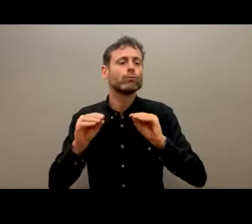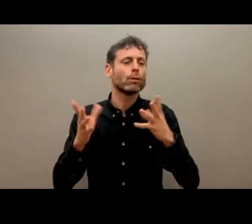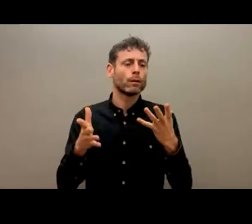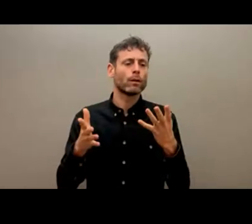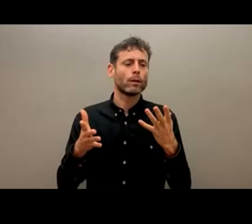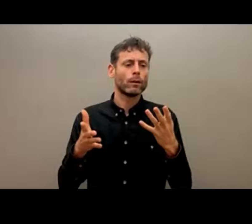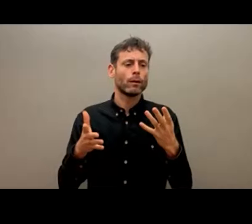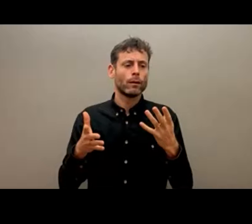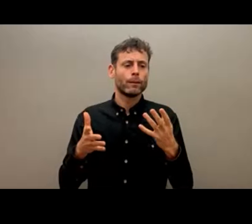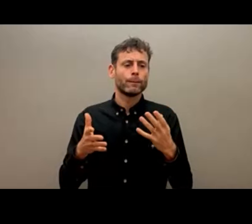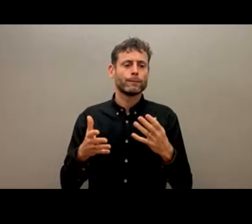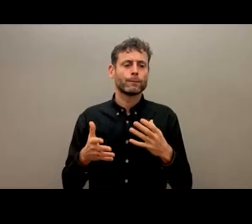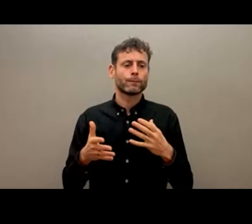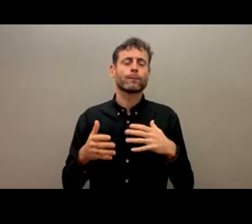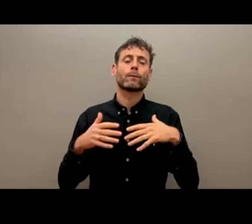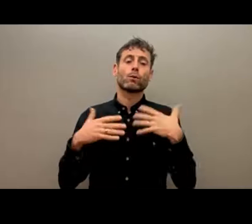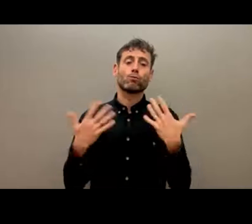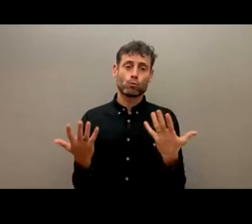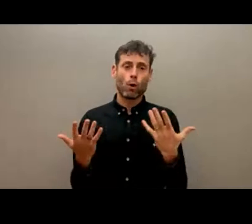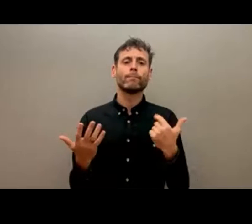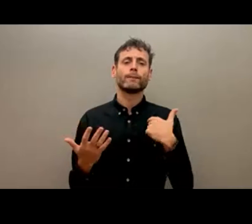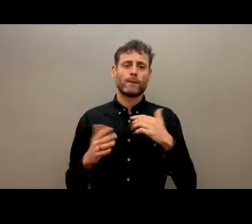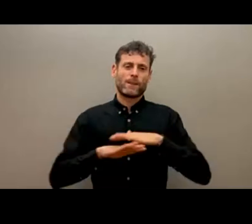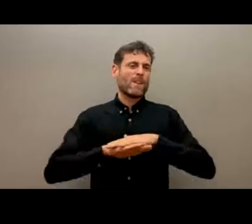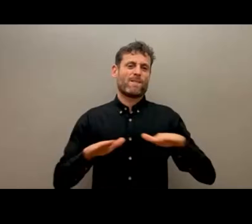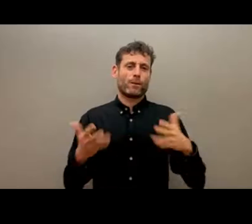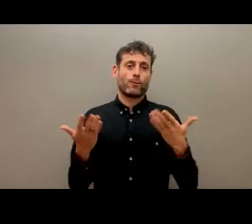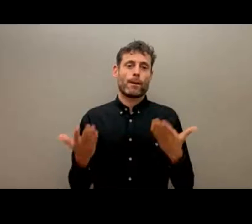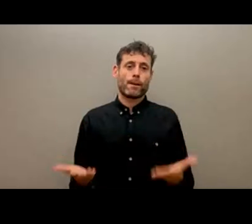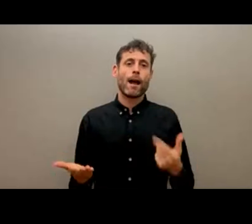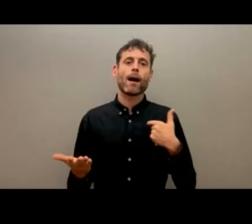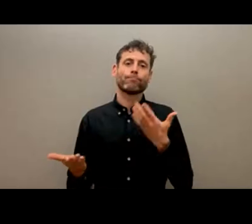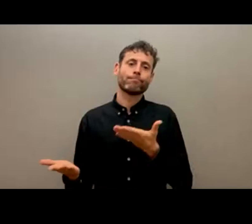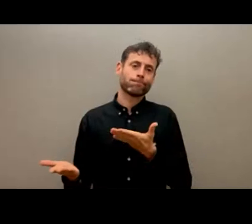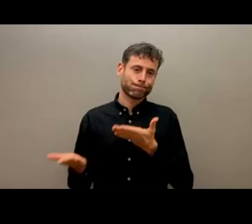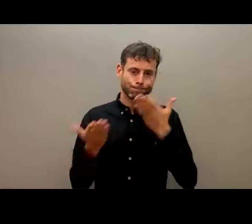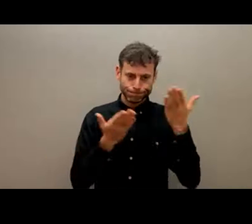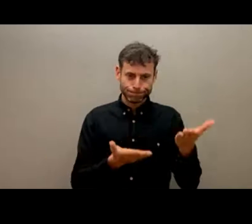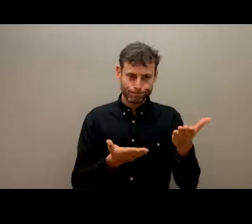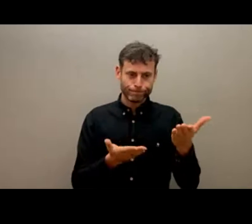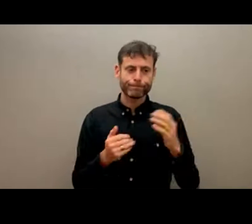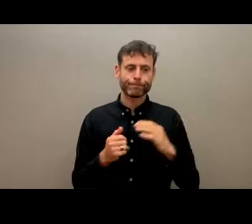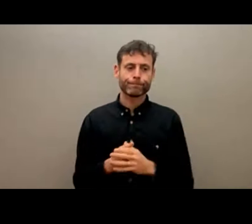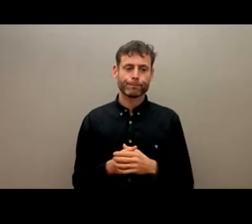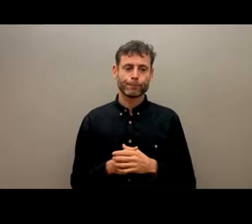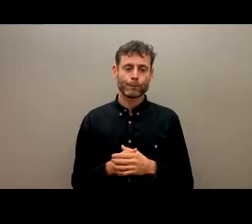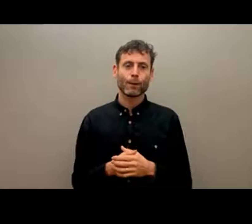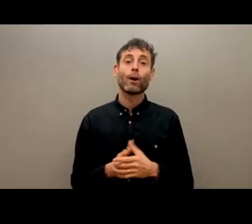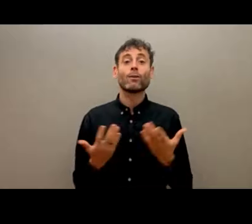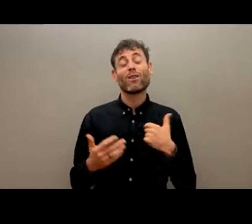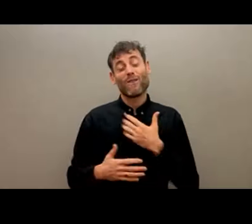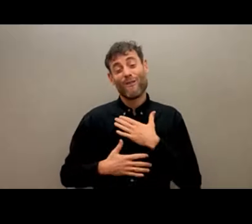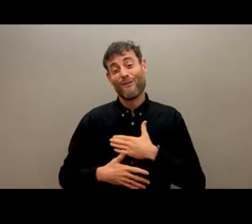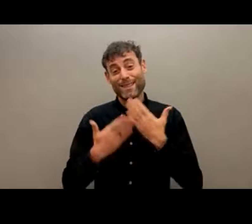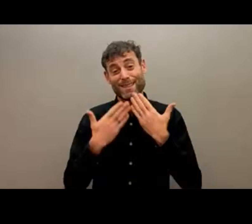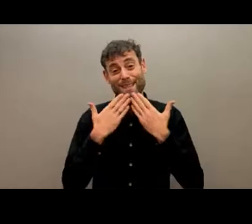have you. So I will leave my introduction at that, and again, thank you for this